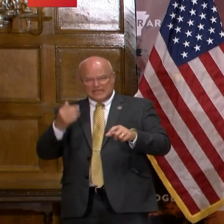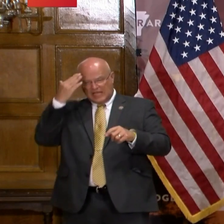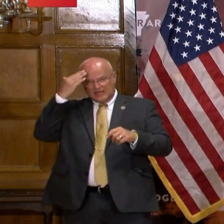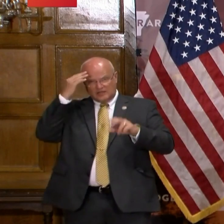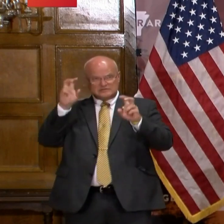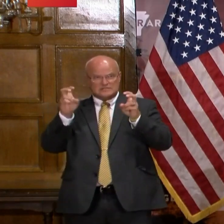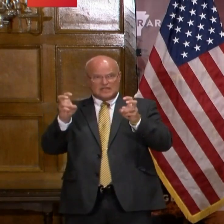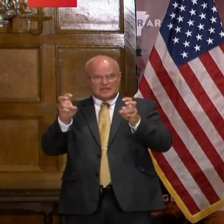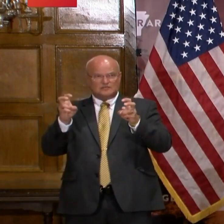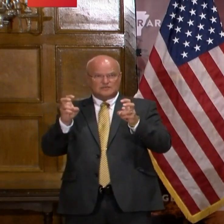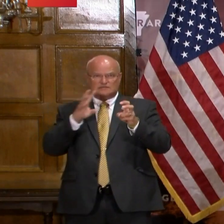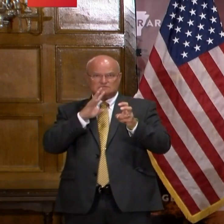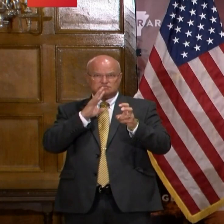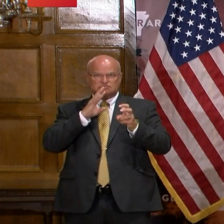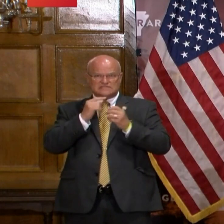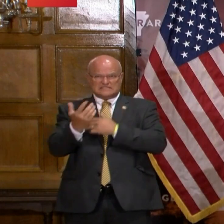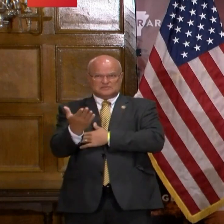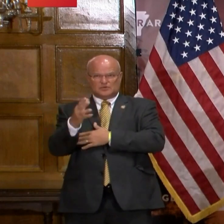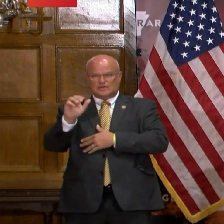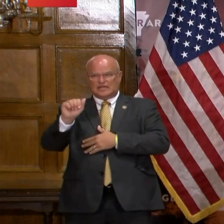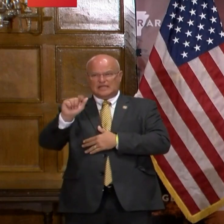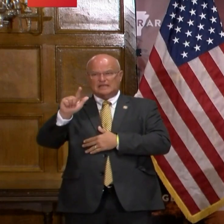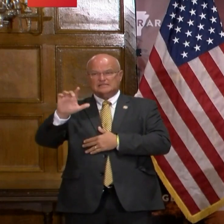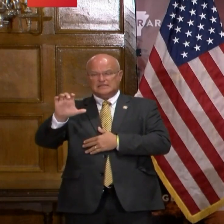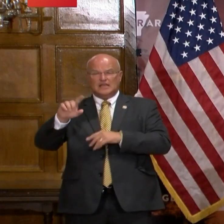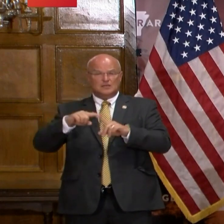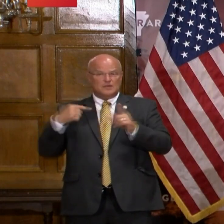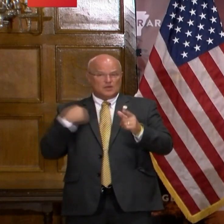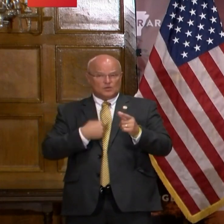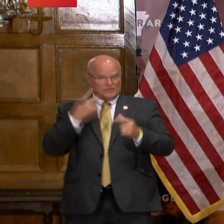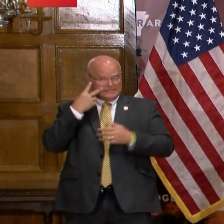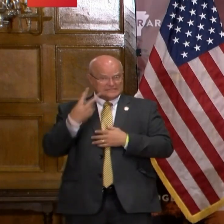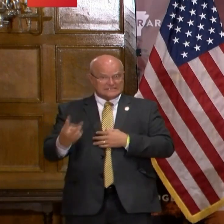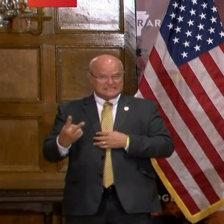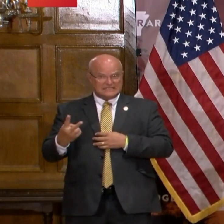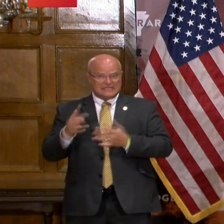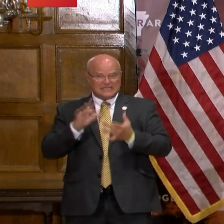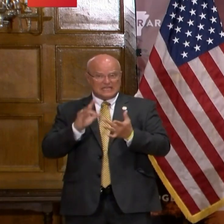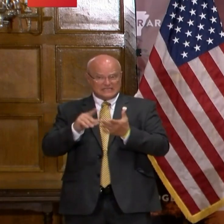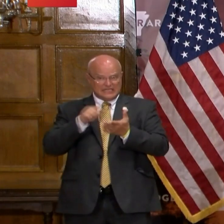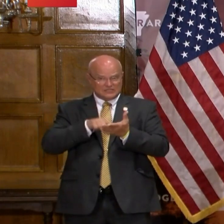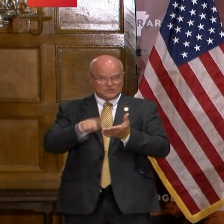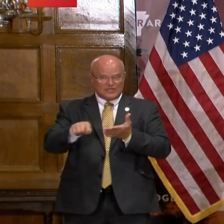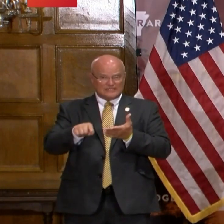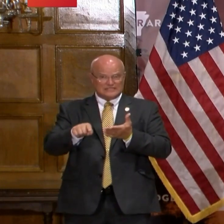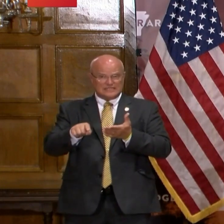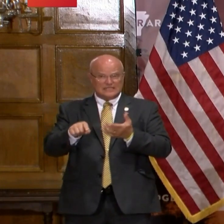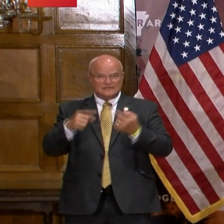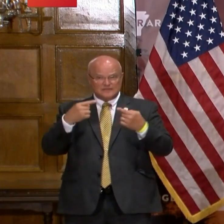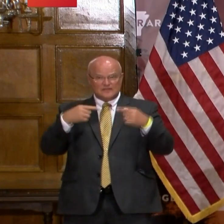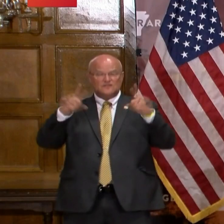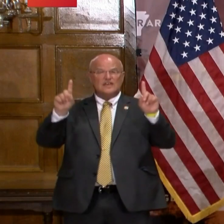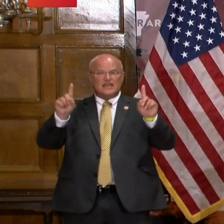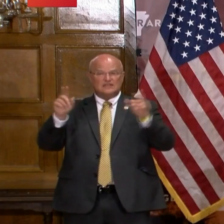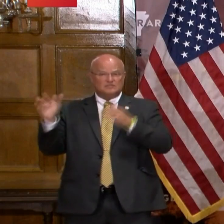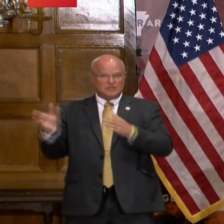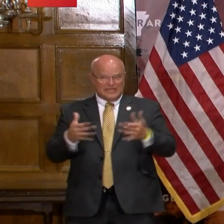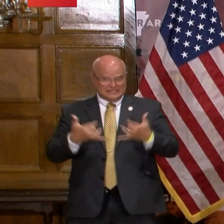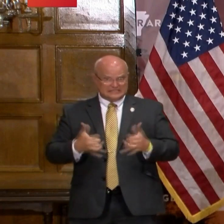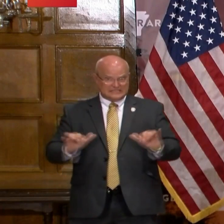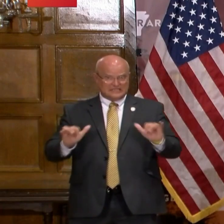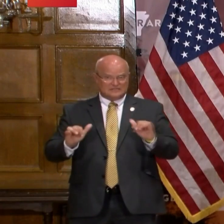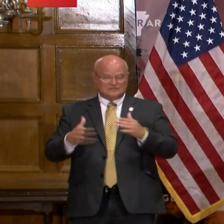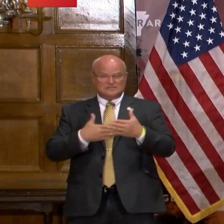a big topic of discussion this morning in ALC, but are we seeing contact tracing be an effective strategy